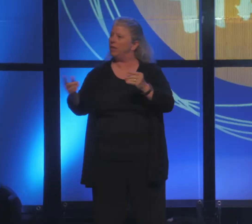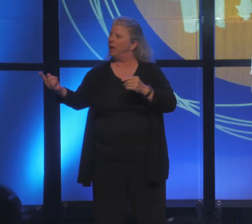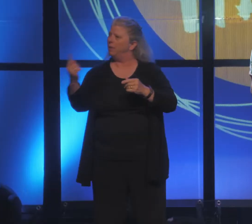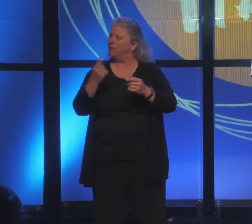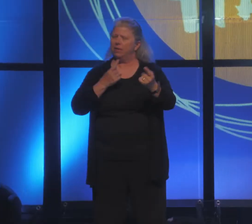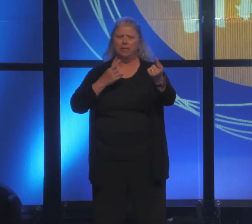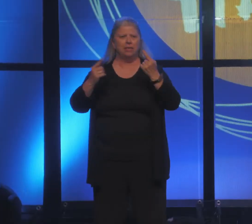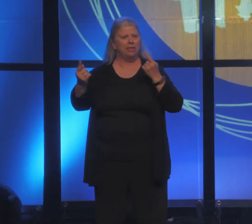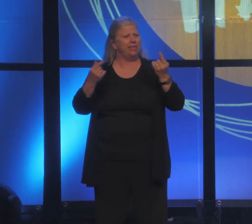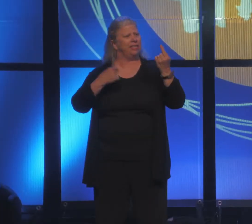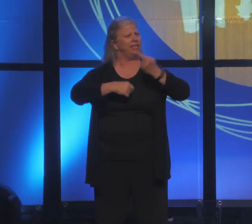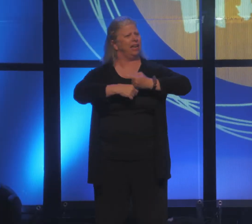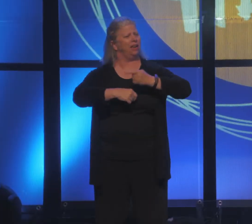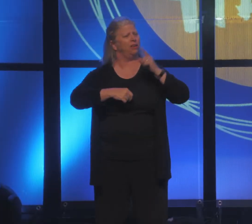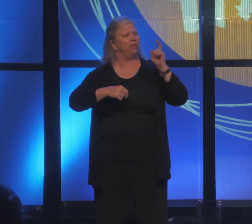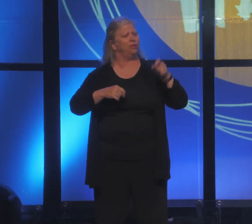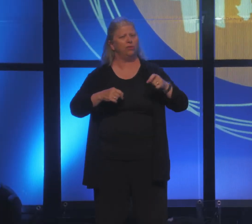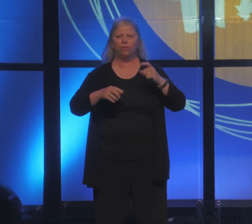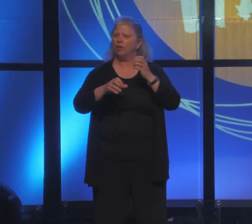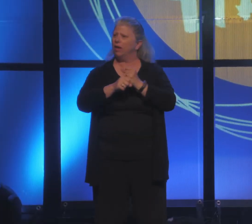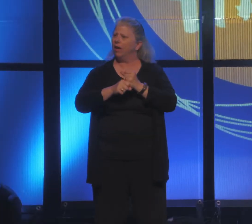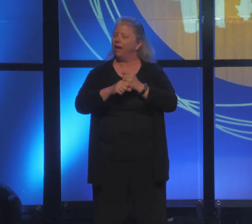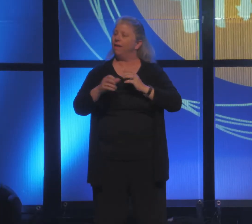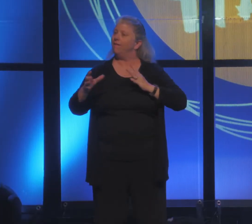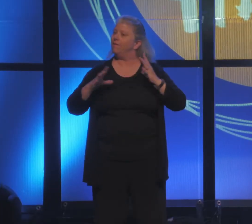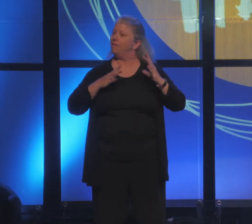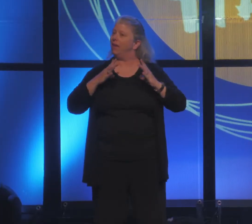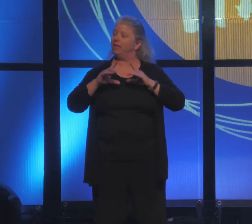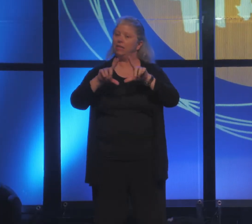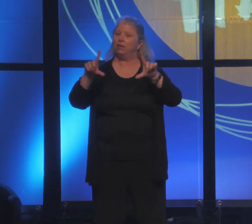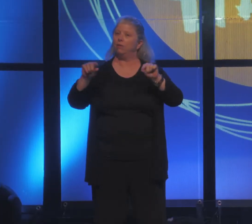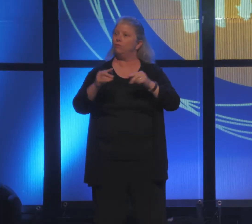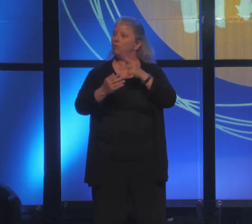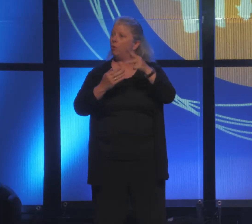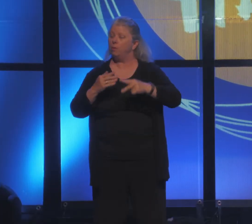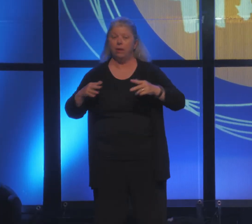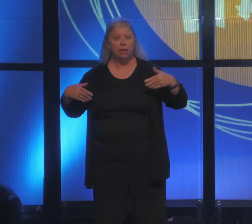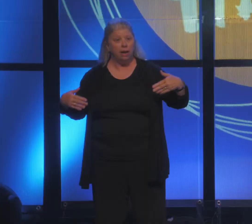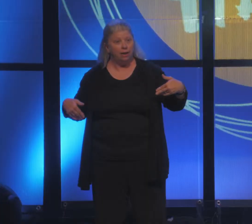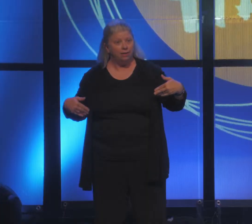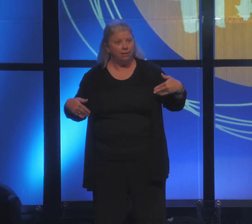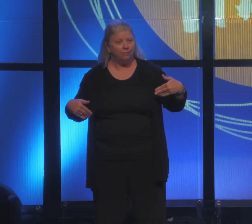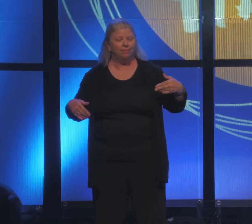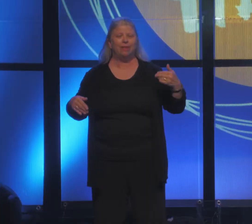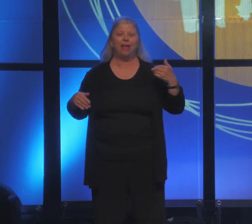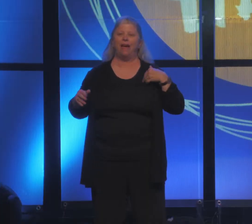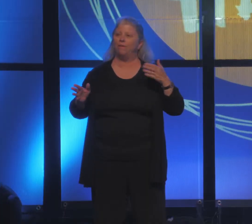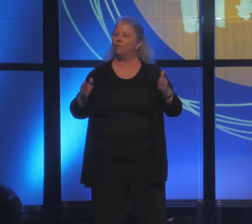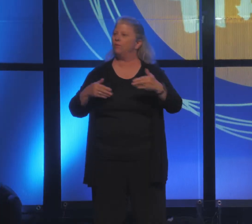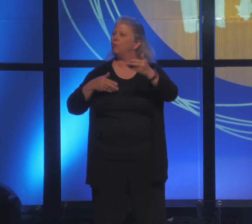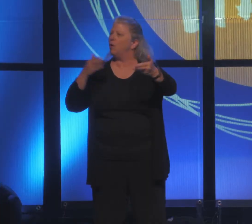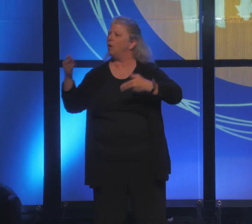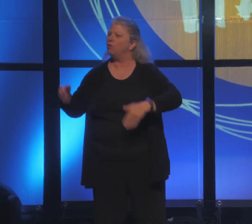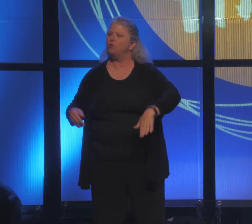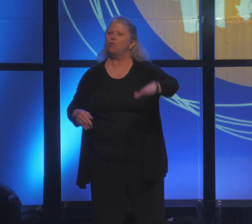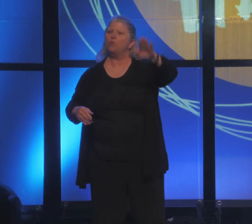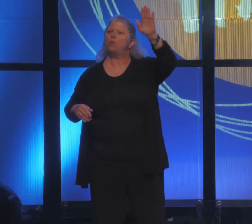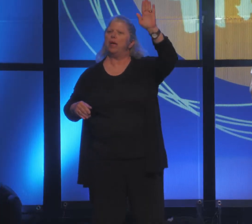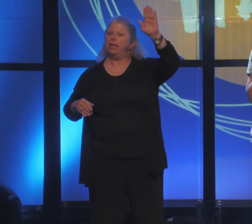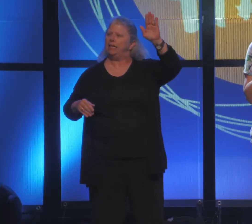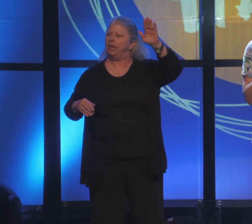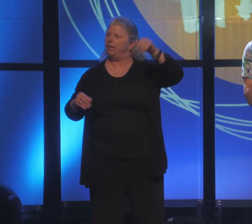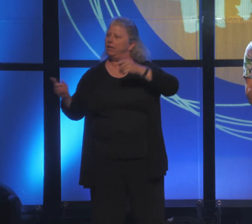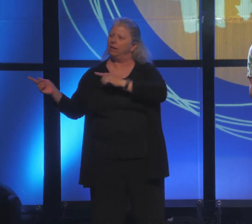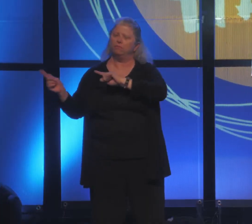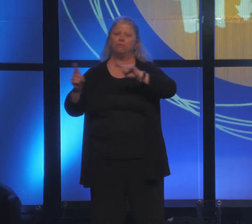in today, you should have gotten a fancy program. If not, we have our room hosts. Raise your hand. They can